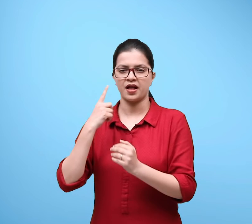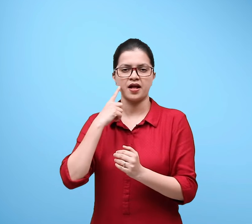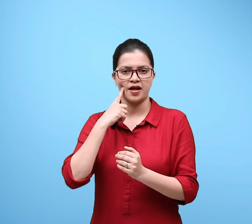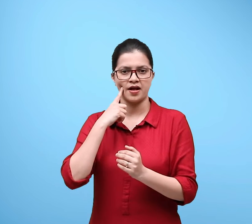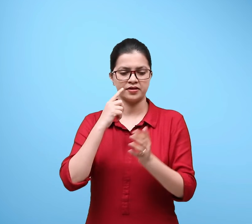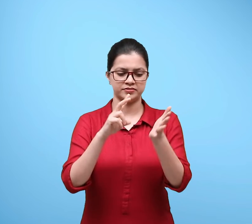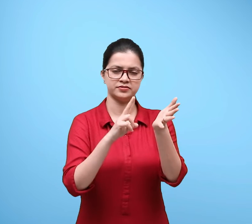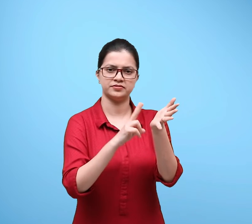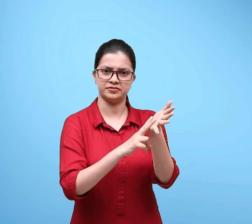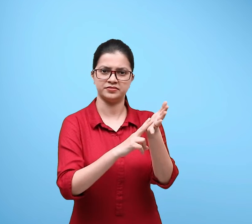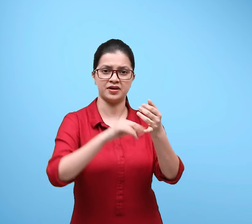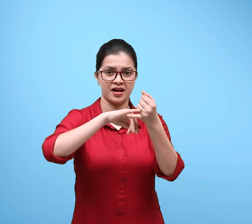insoluble,